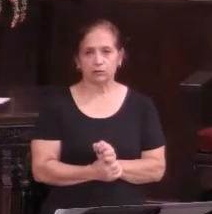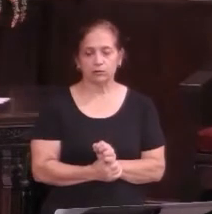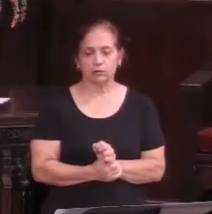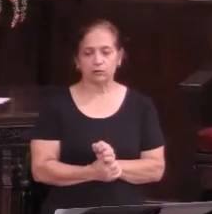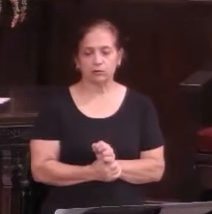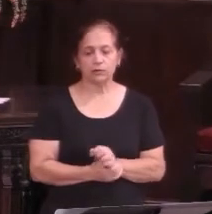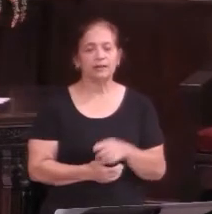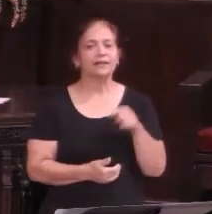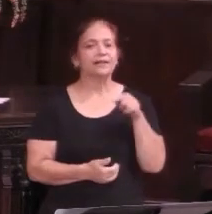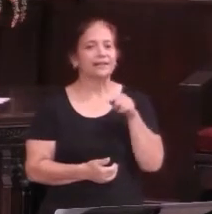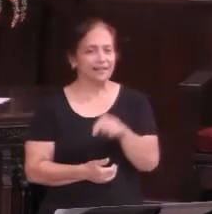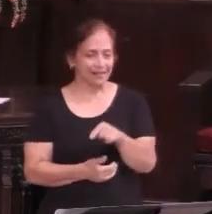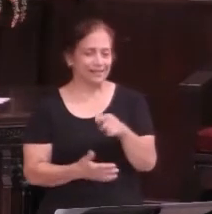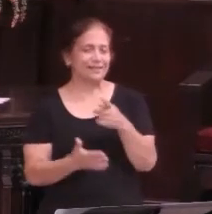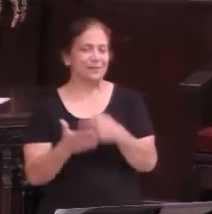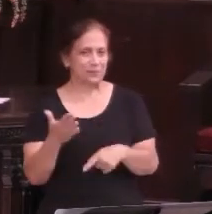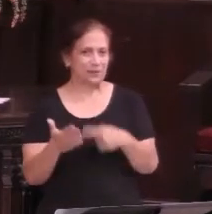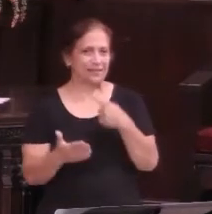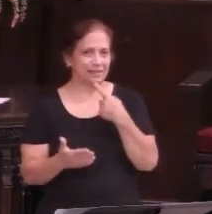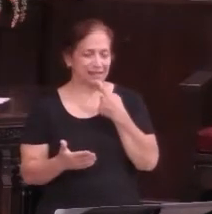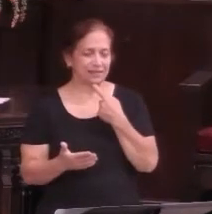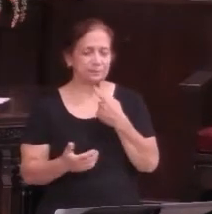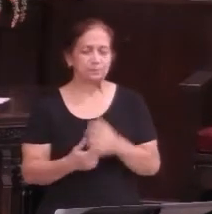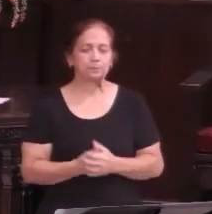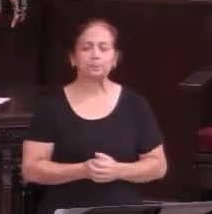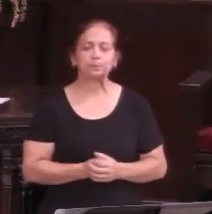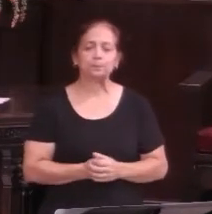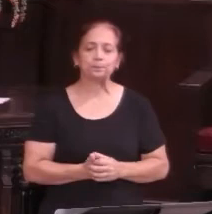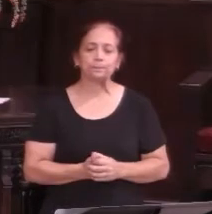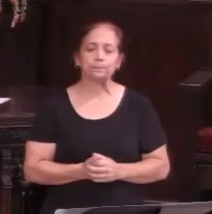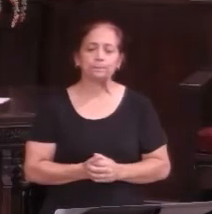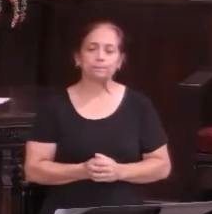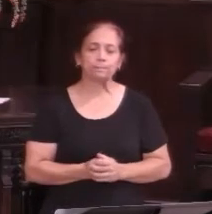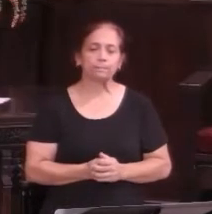Here's what the passage sounds like.